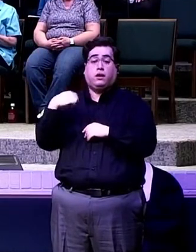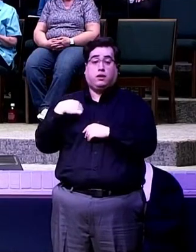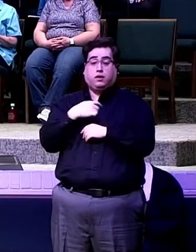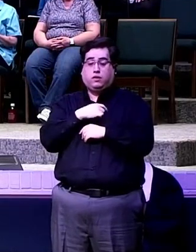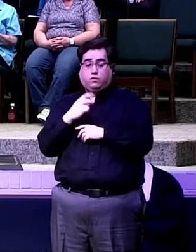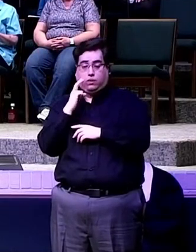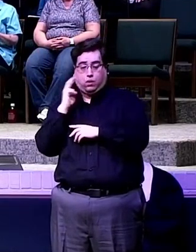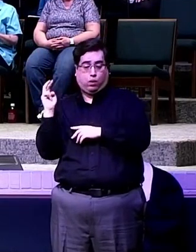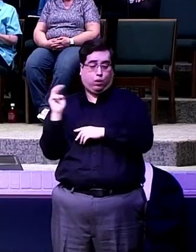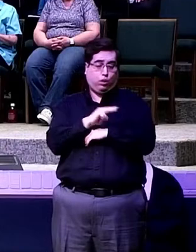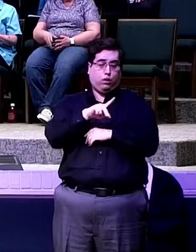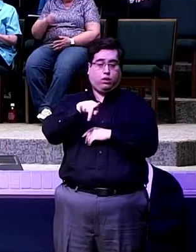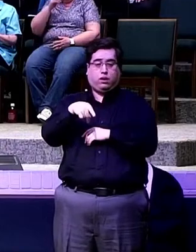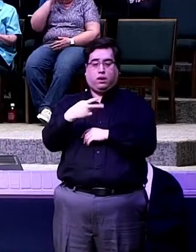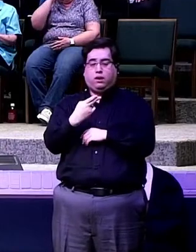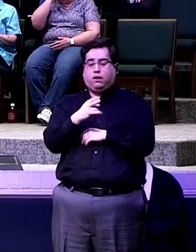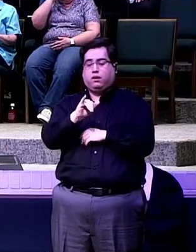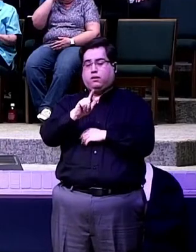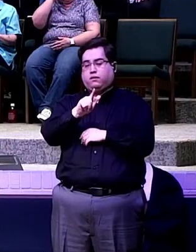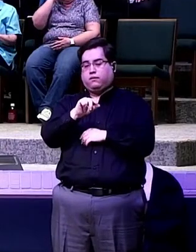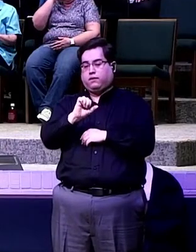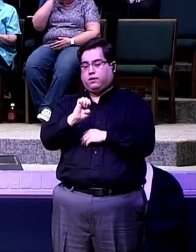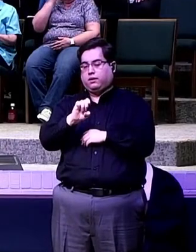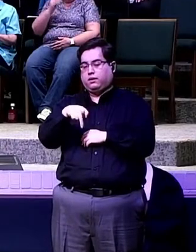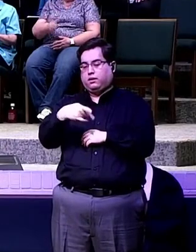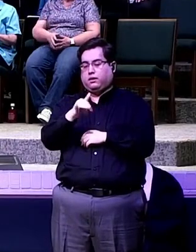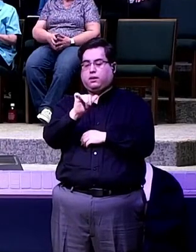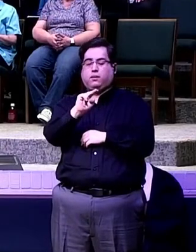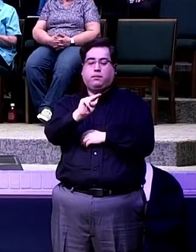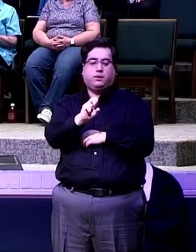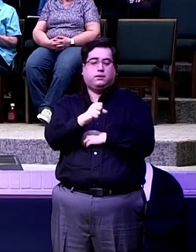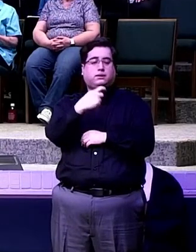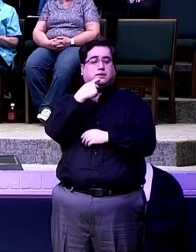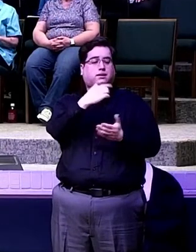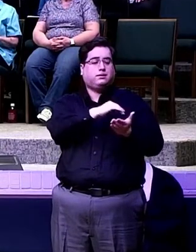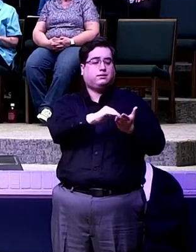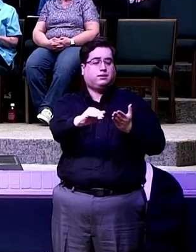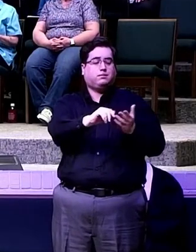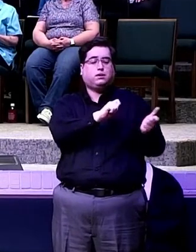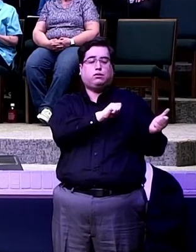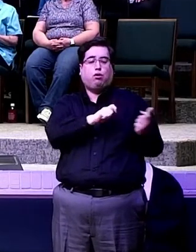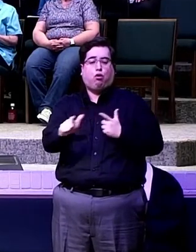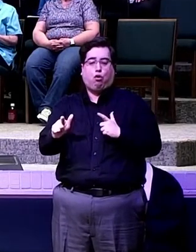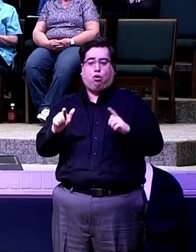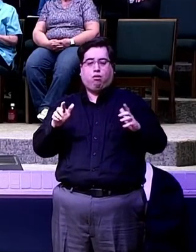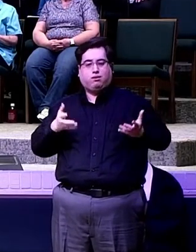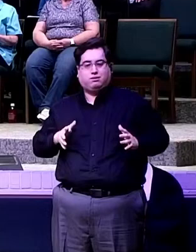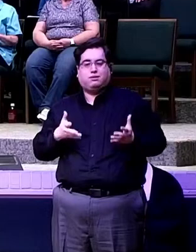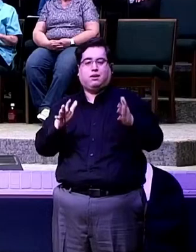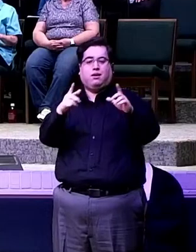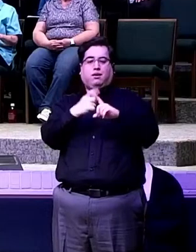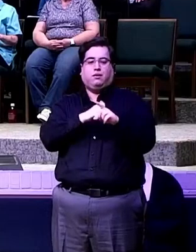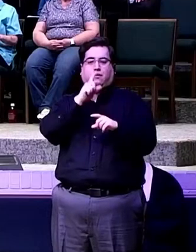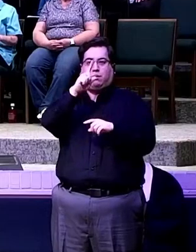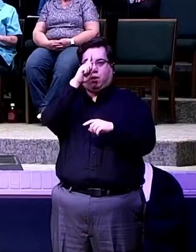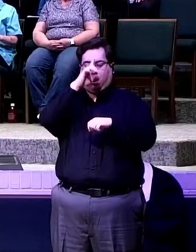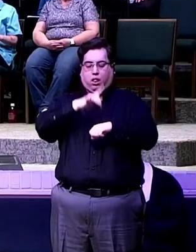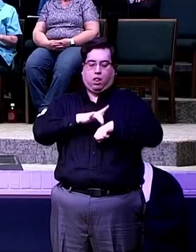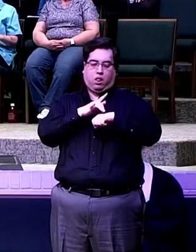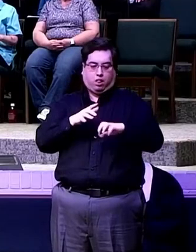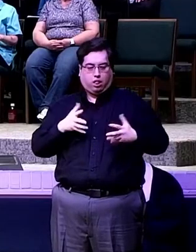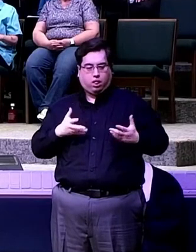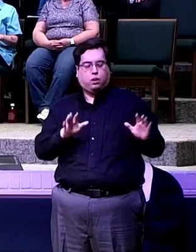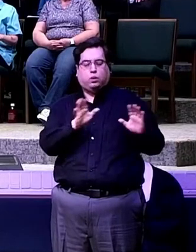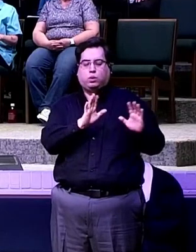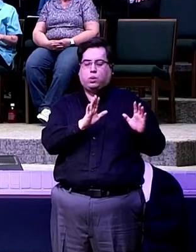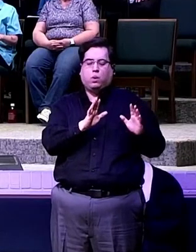Philippians, it says, "Dismiss all anxiety from your minds. Instead, present your needs to God